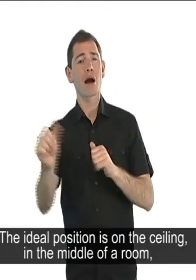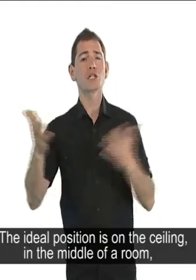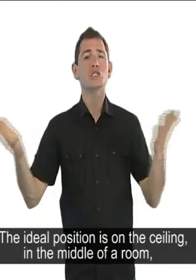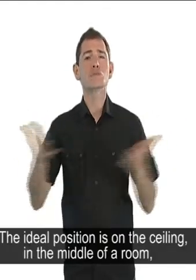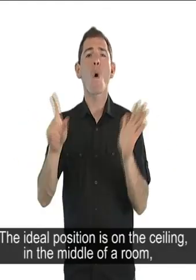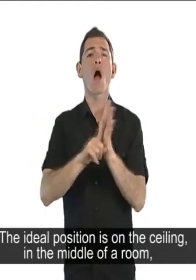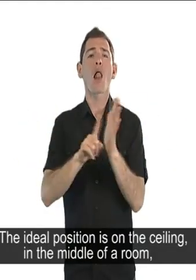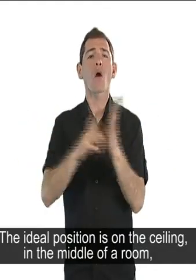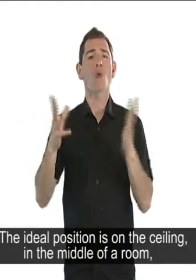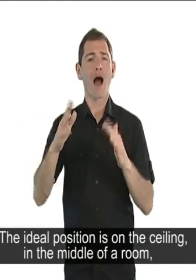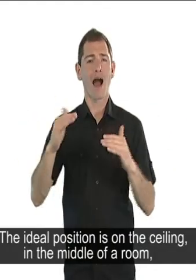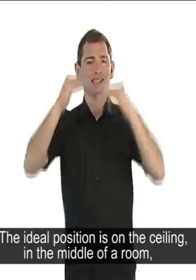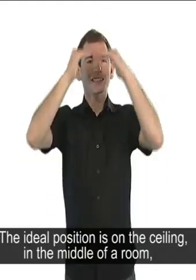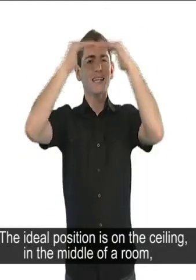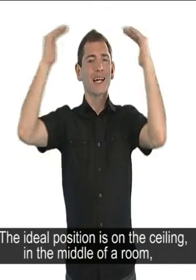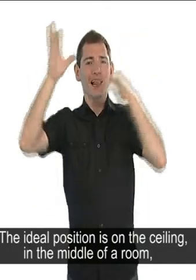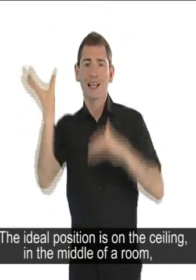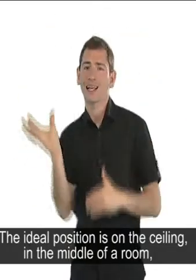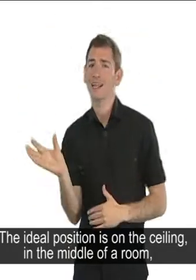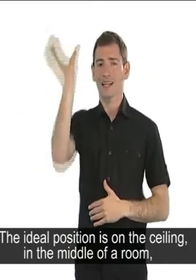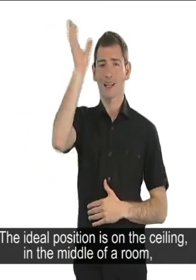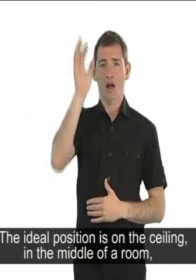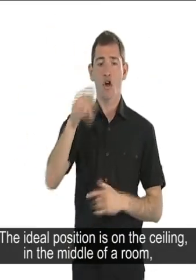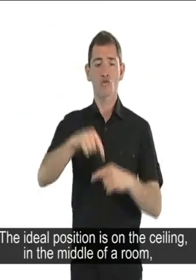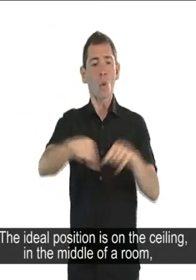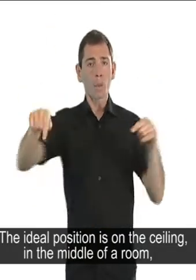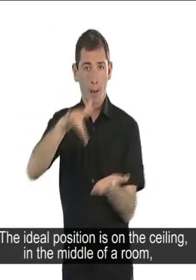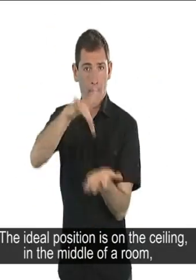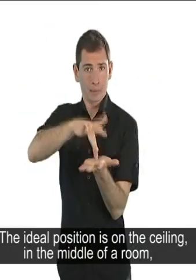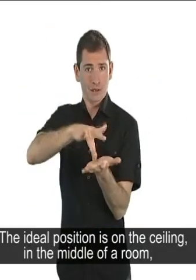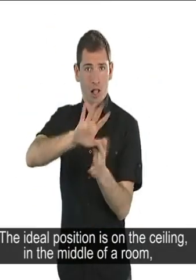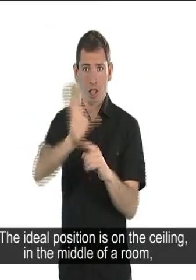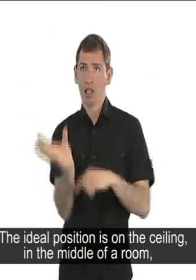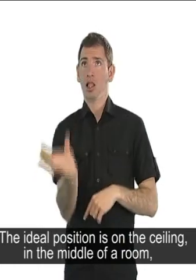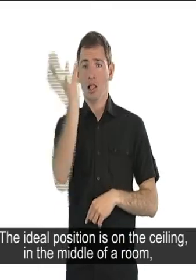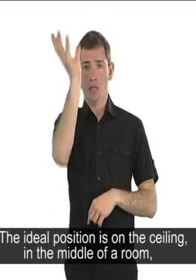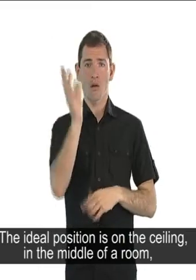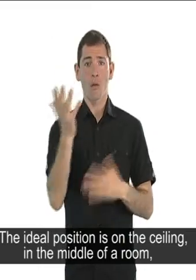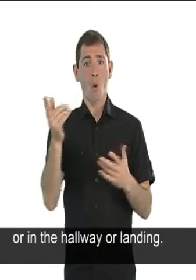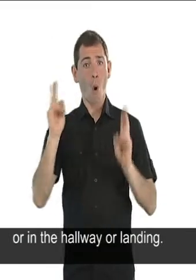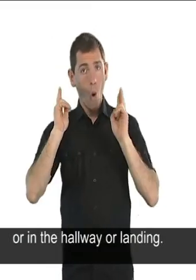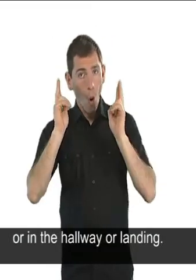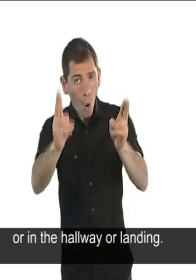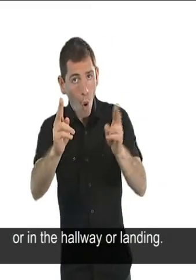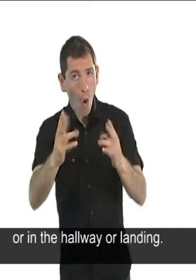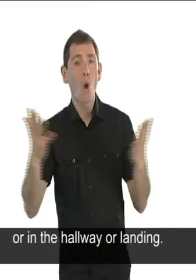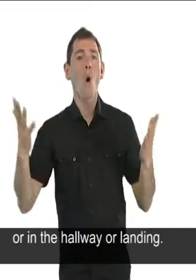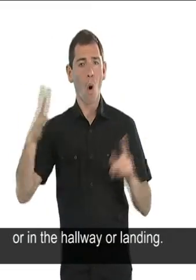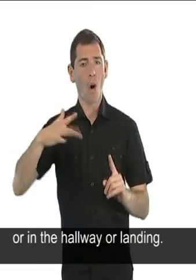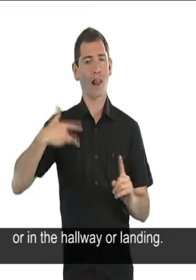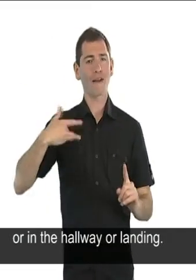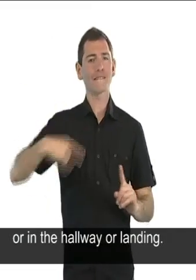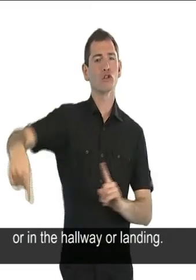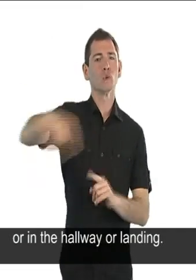The ideal position is on the ceiling, in the middle of a room, or in the hallway or landing.